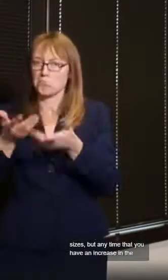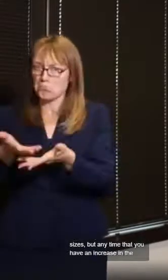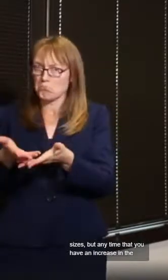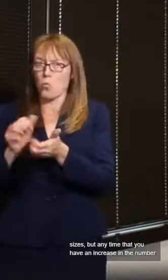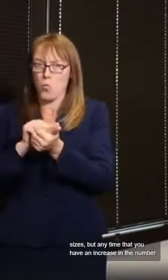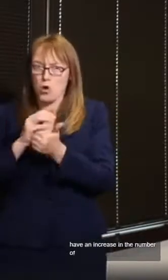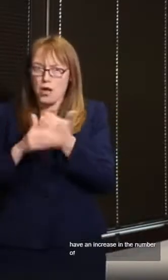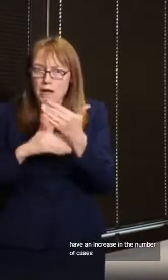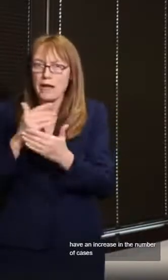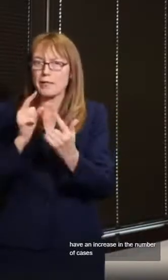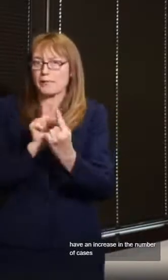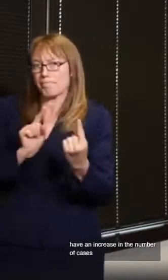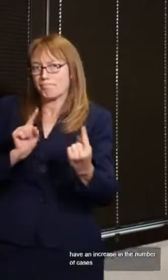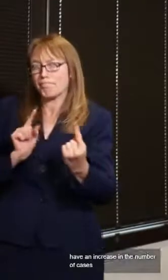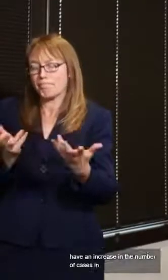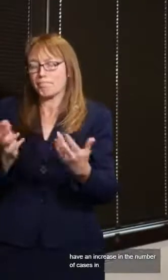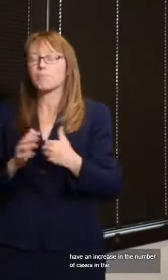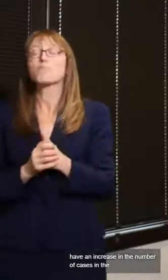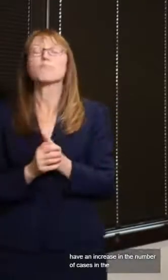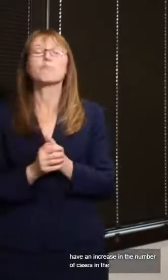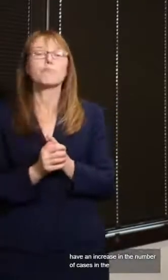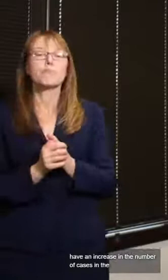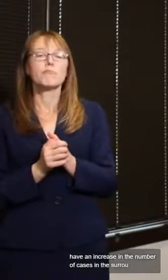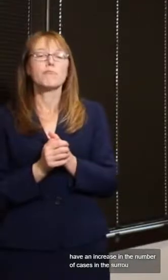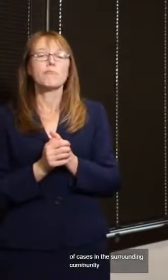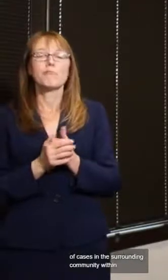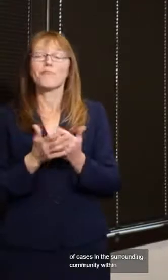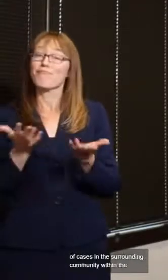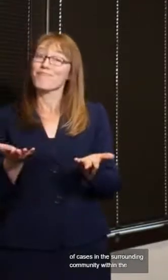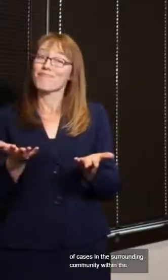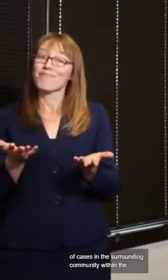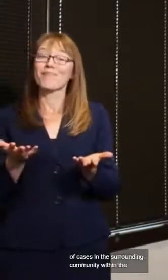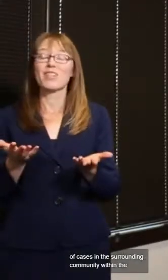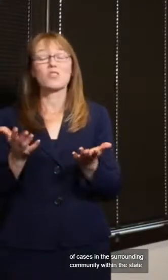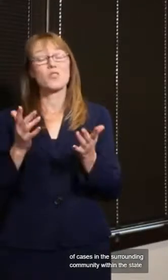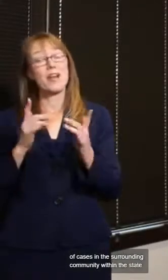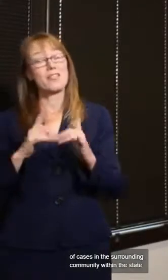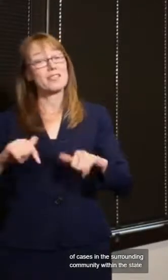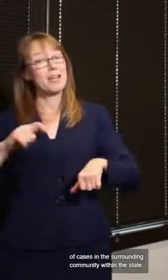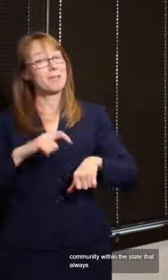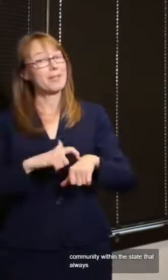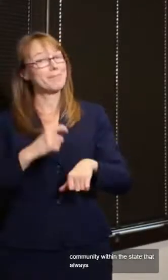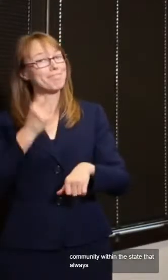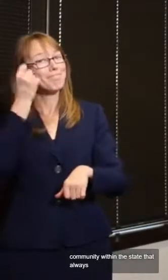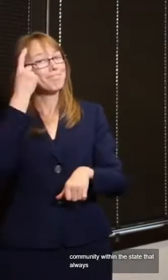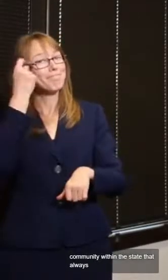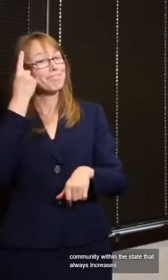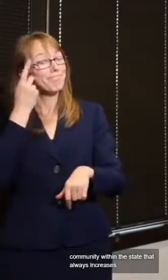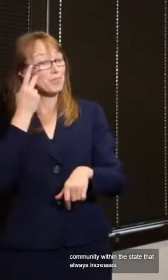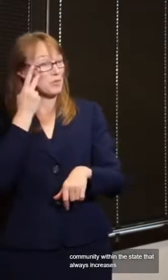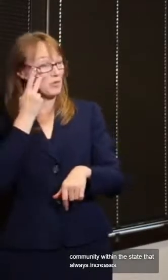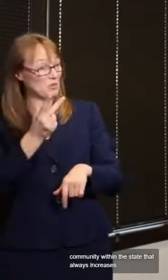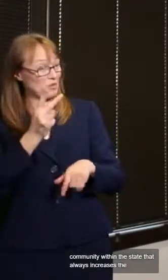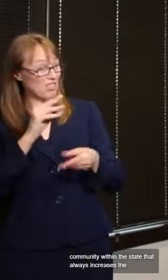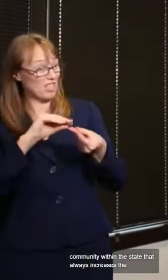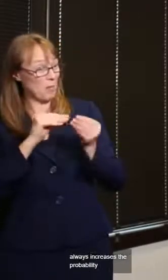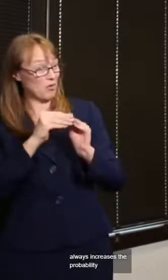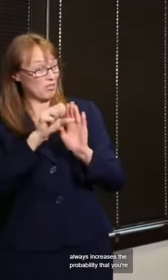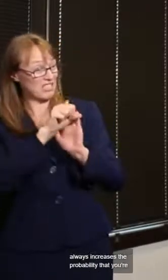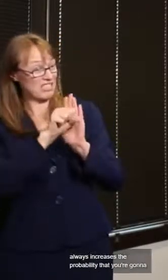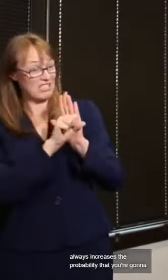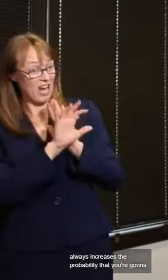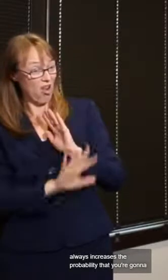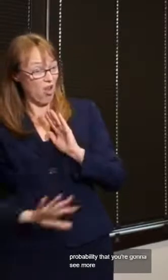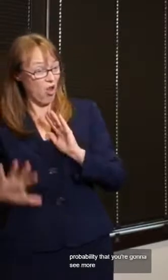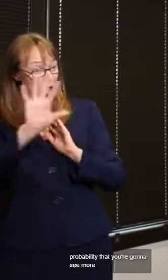of cases in the surrounding community within the state, that always increases the probability that you're going to